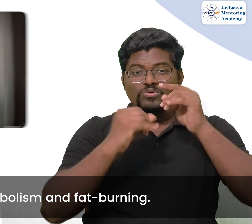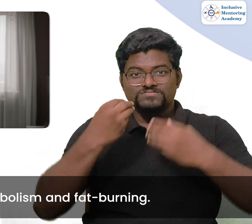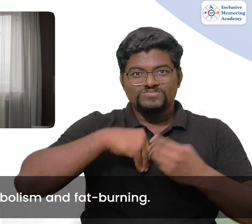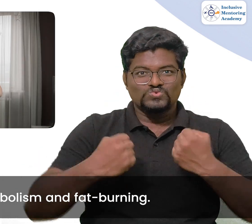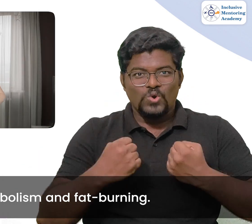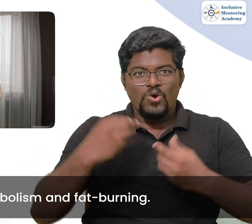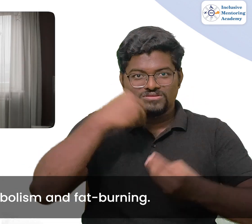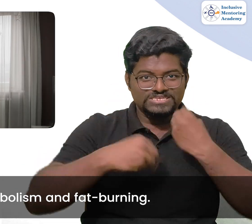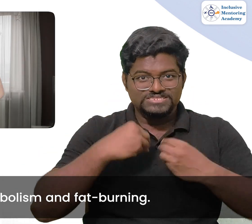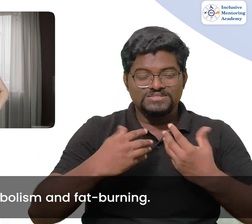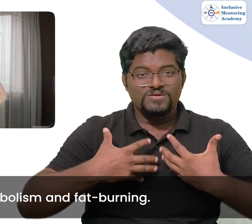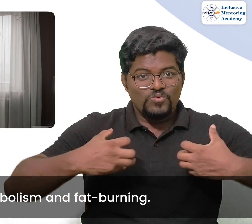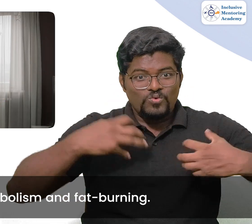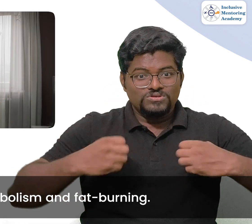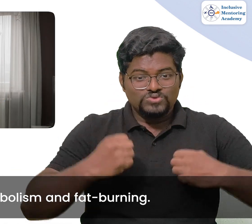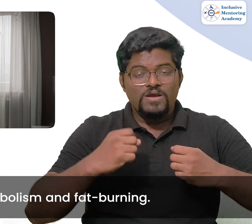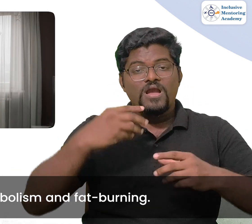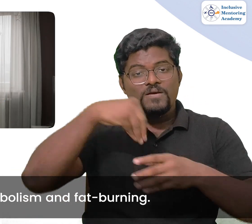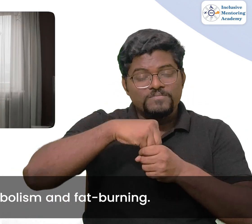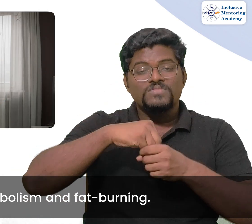Boosts metabolism and fat burning.